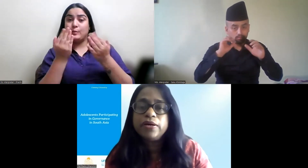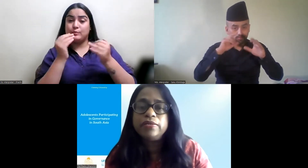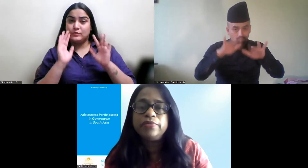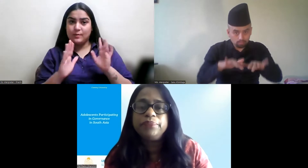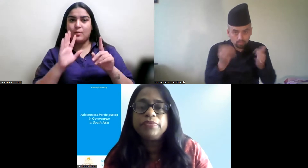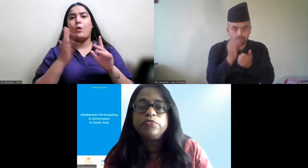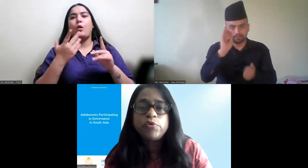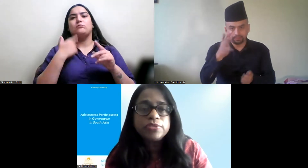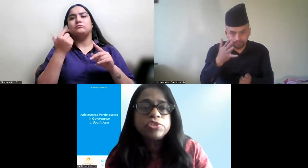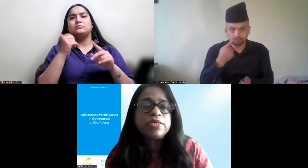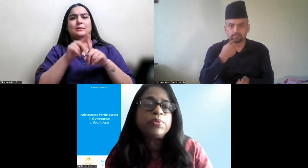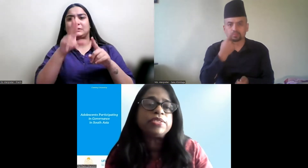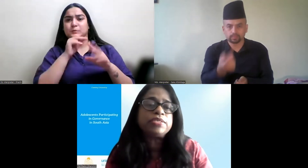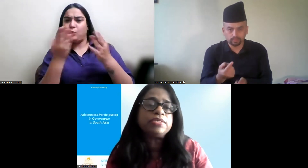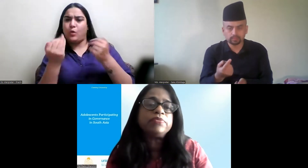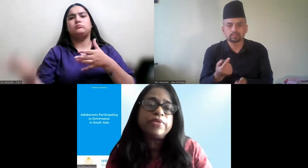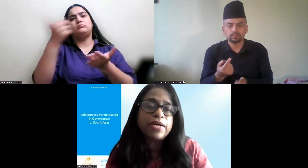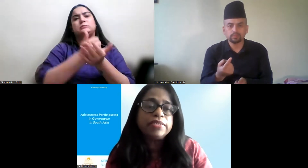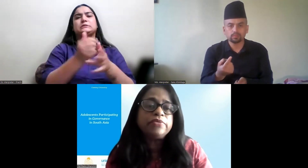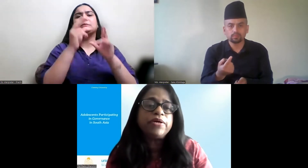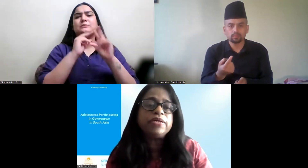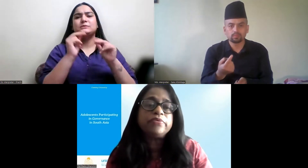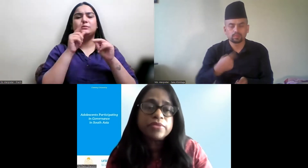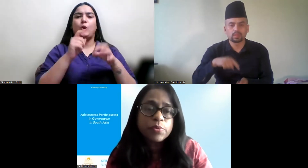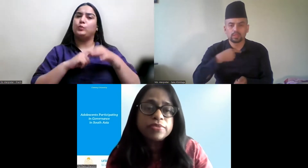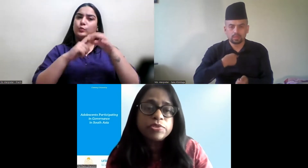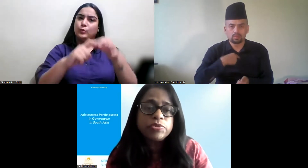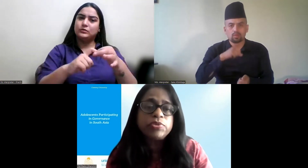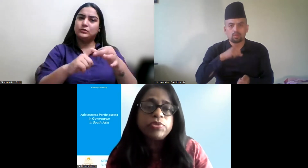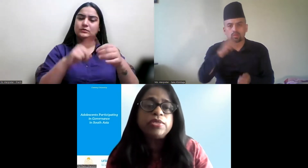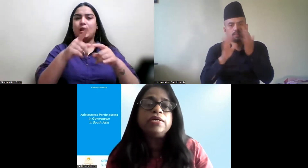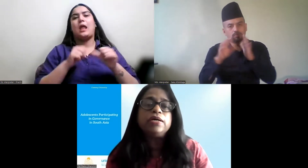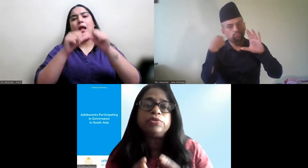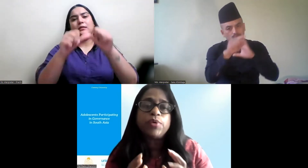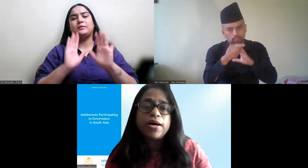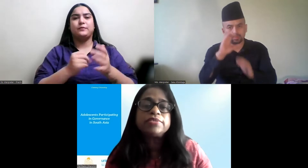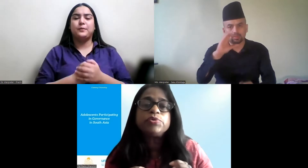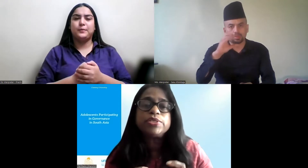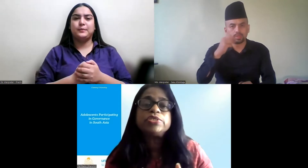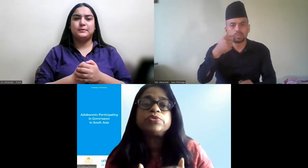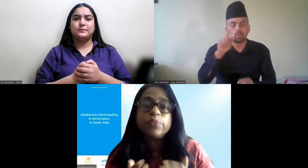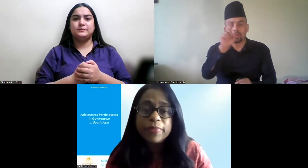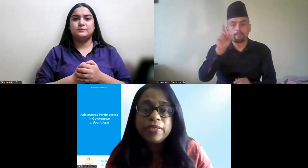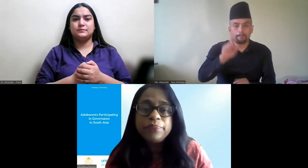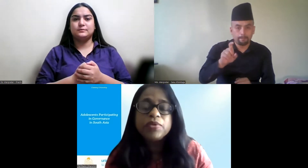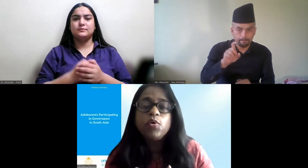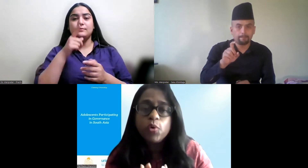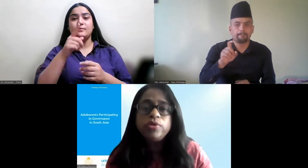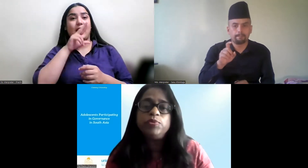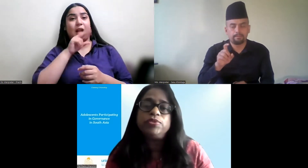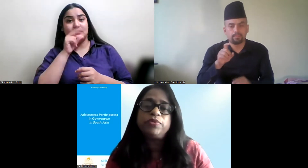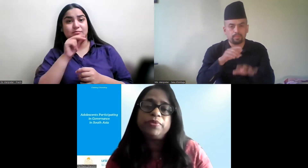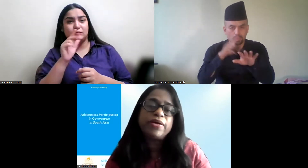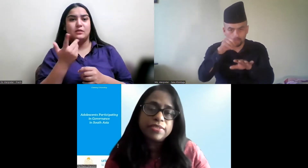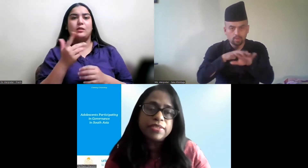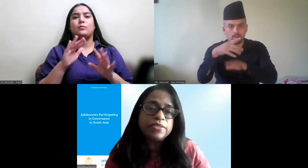yourself heard. For the chat questions, we will identify and request you to ask the questions verbally. All